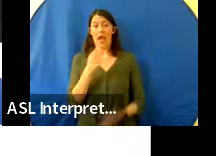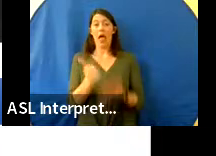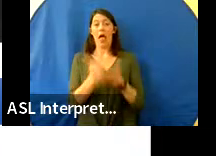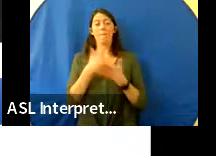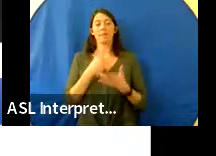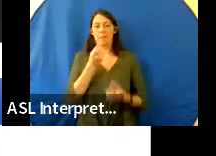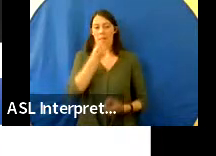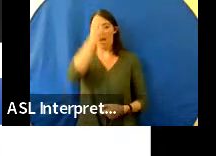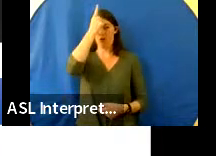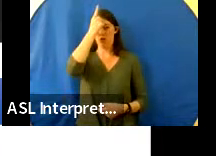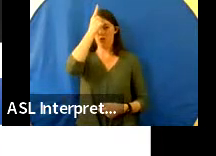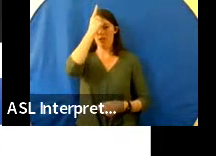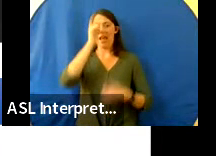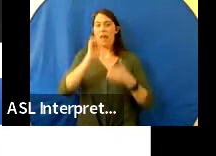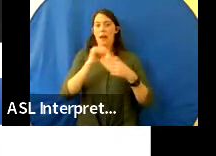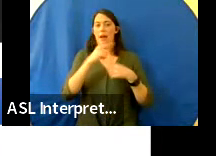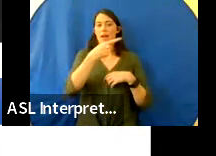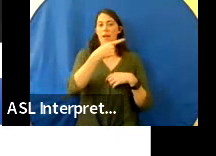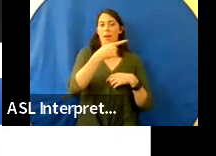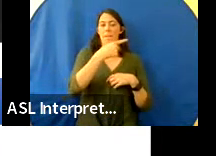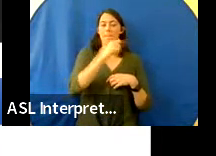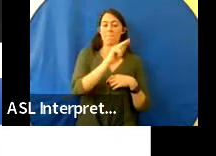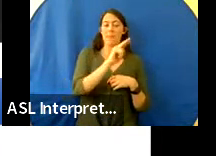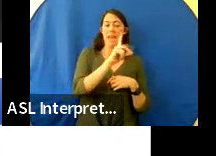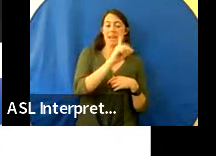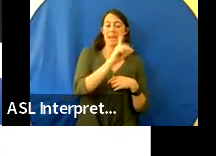just want to make sure that you feel that it's